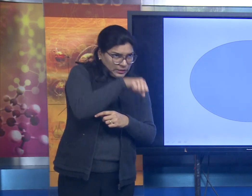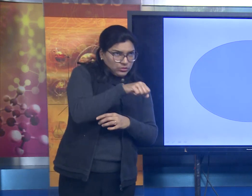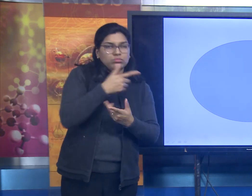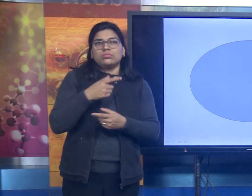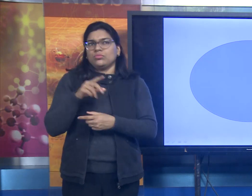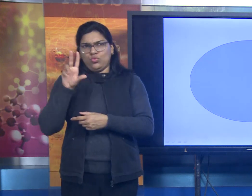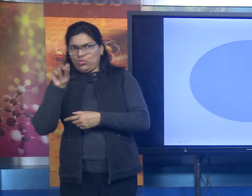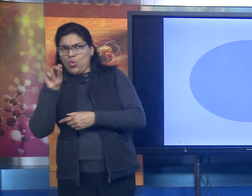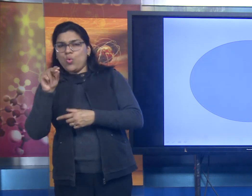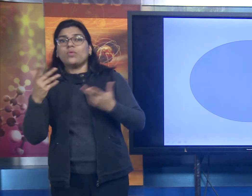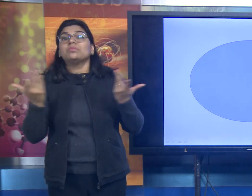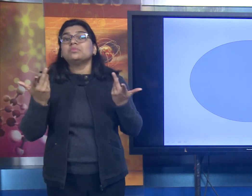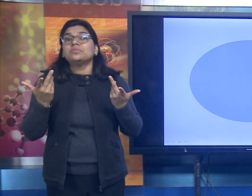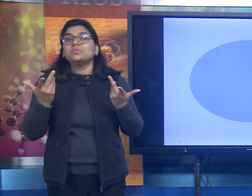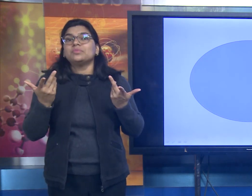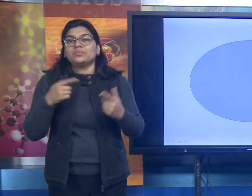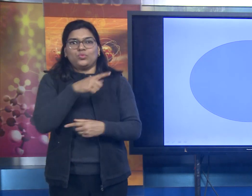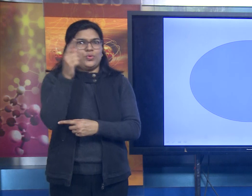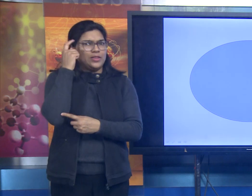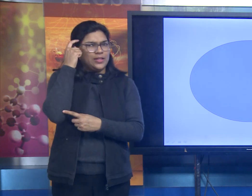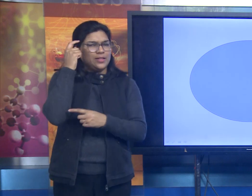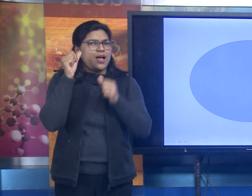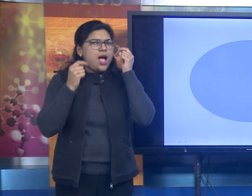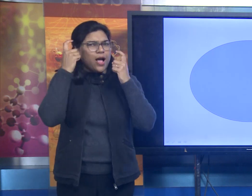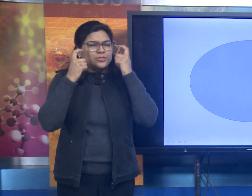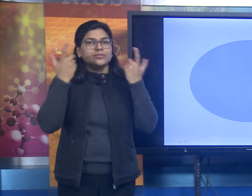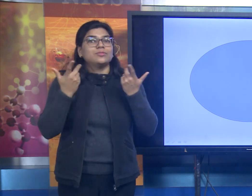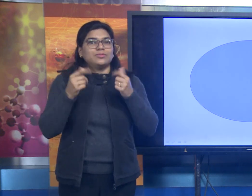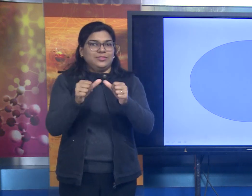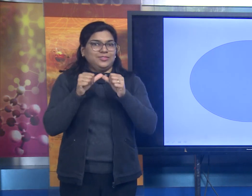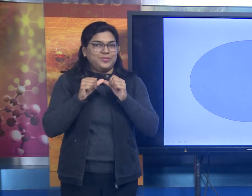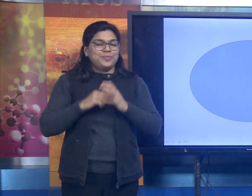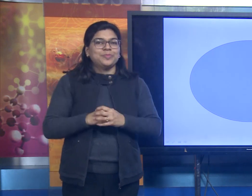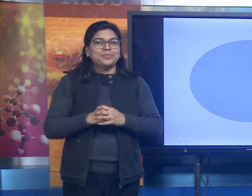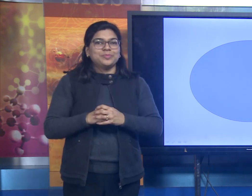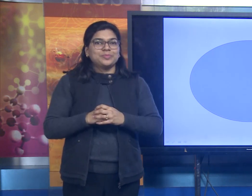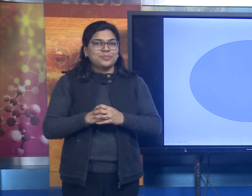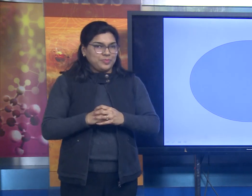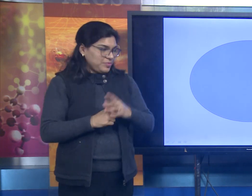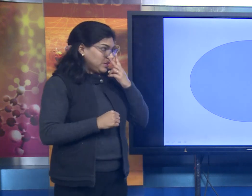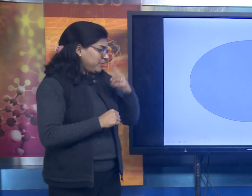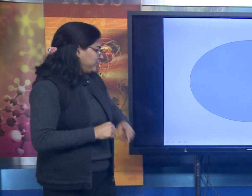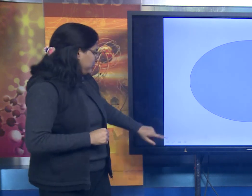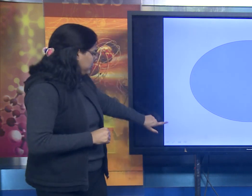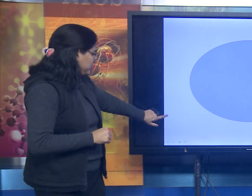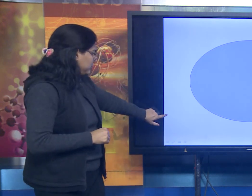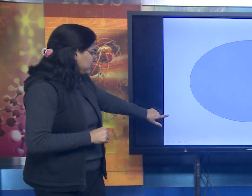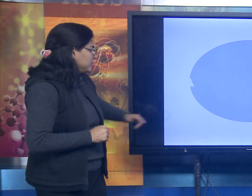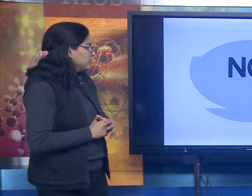think, is it a polygon? Yes or no? What do you think? What is your answer? You have to think